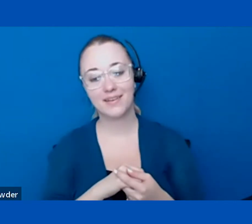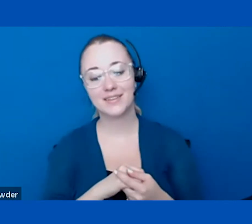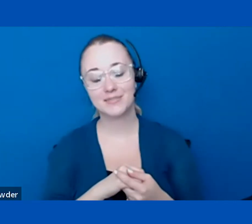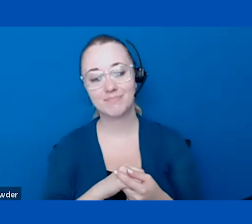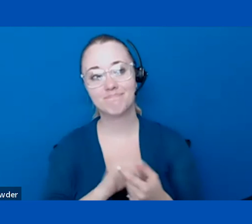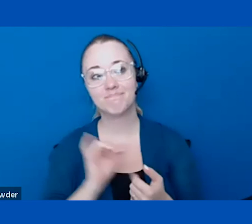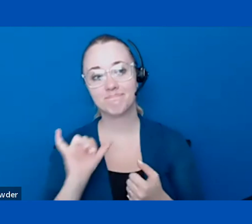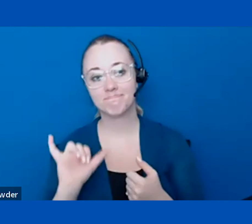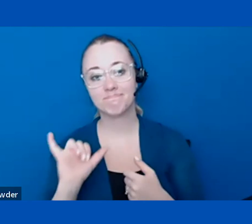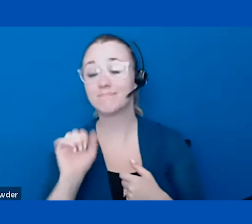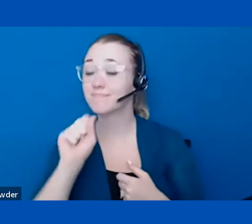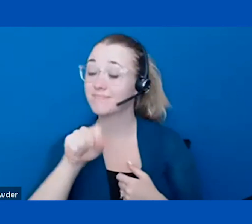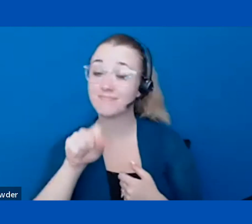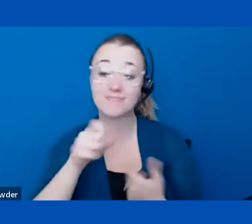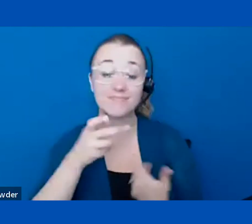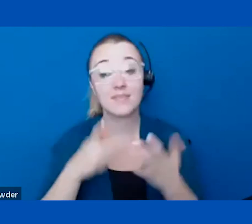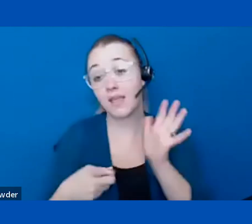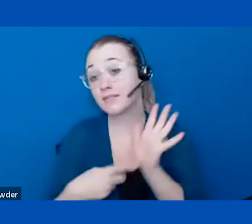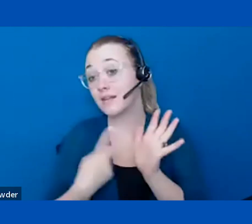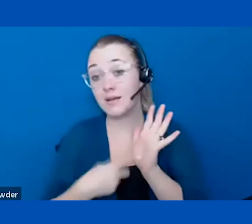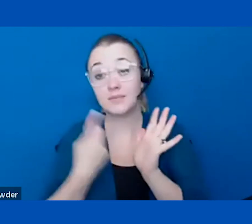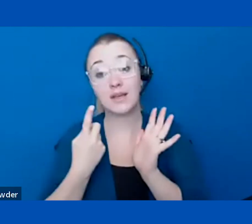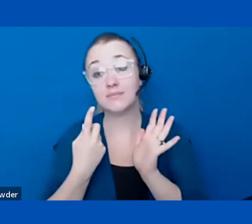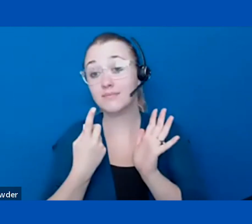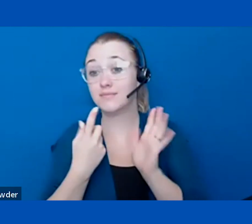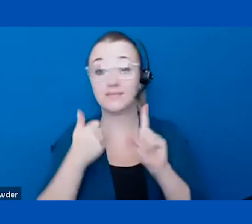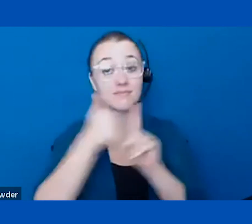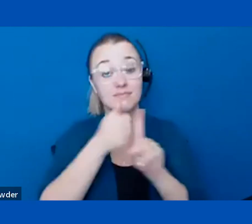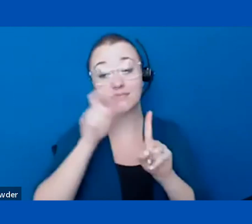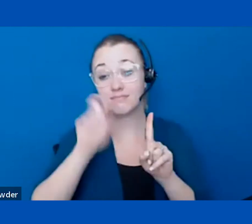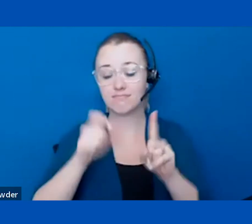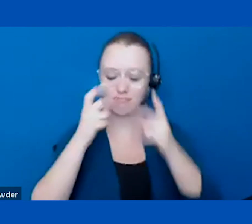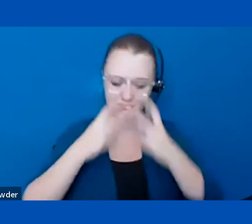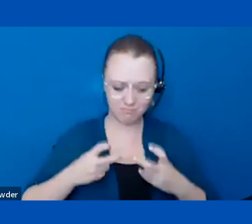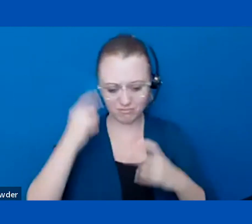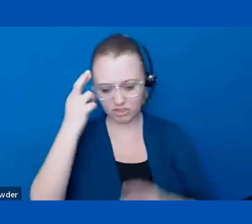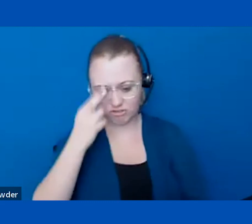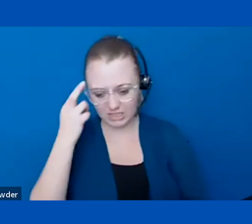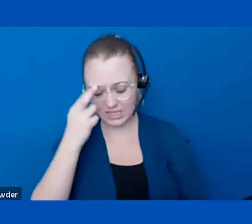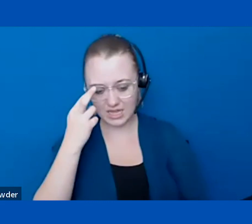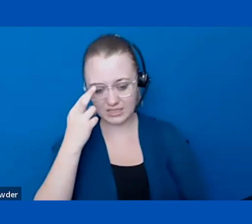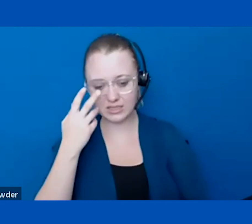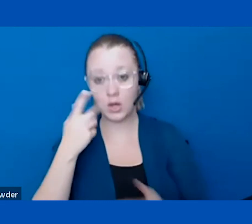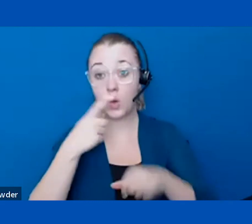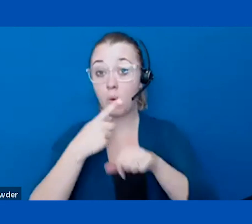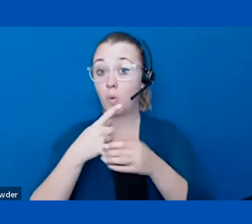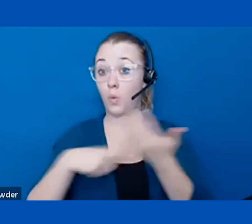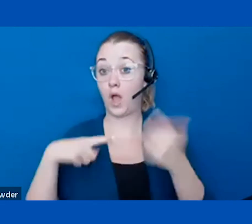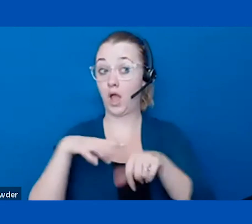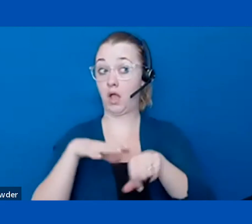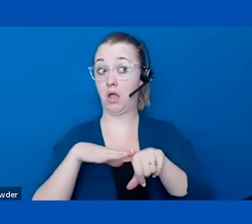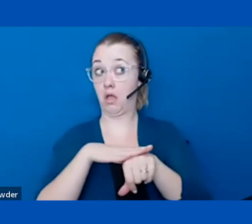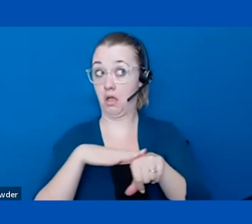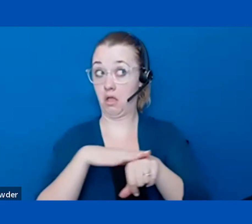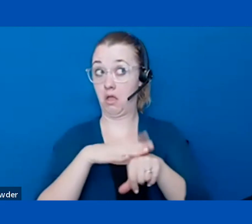sometimes you have to also realize what on the surface looks like a stereotype and fitting in with